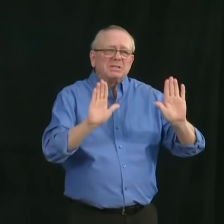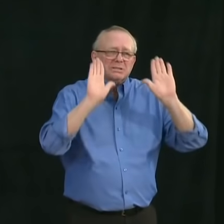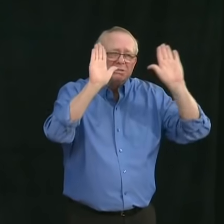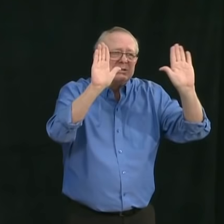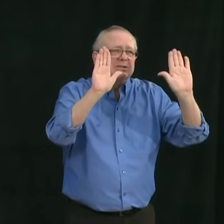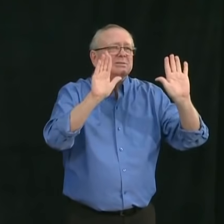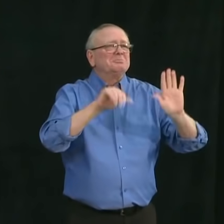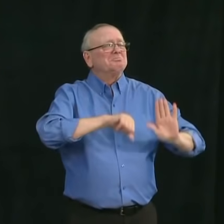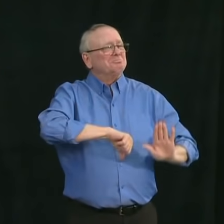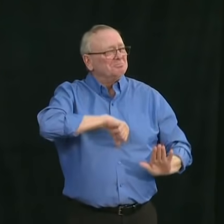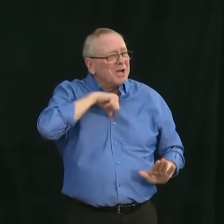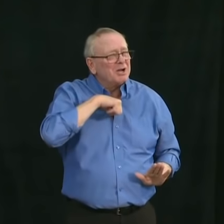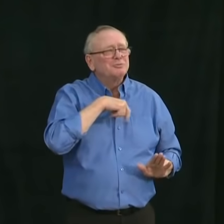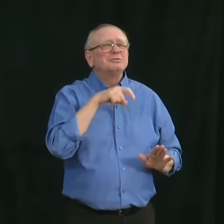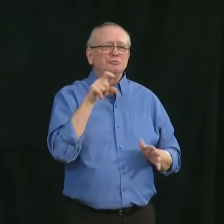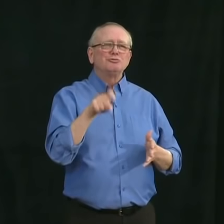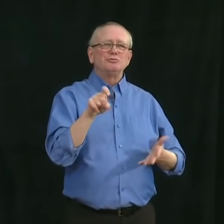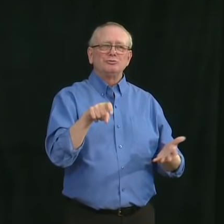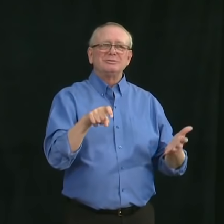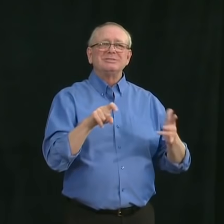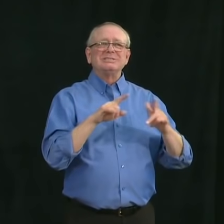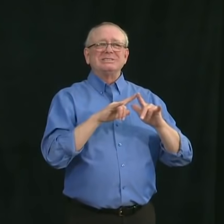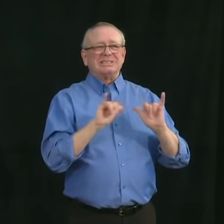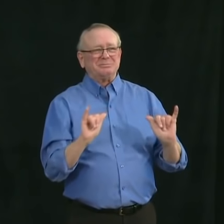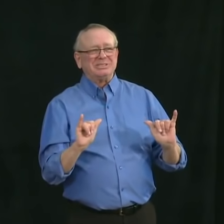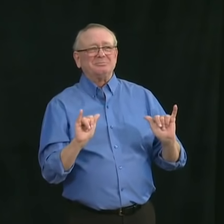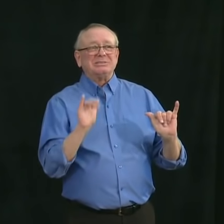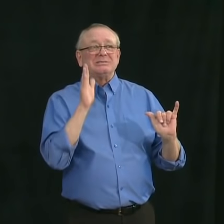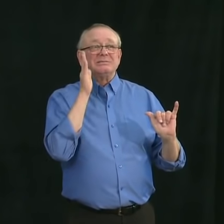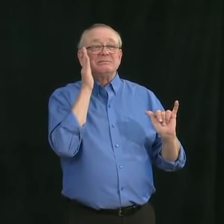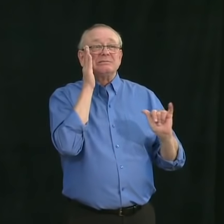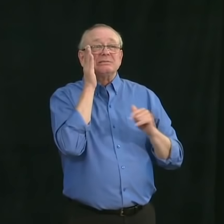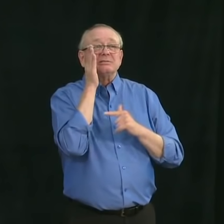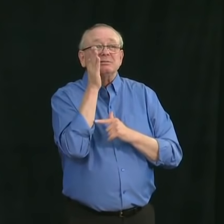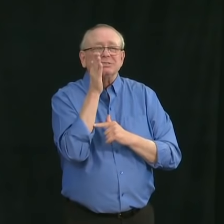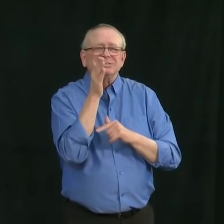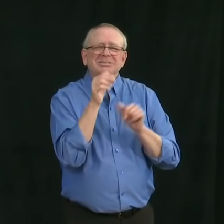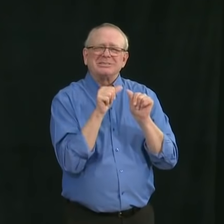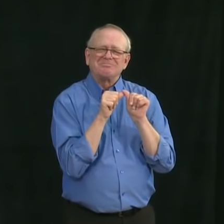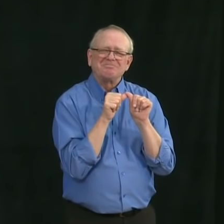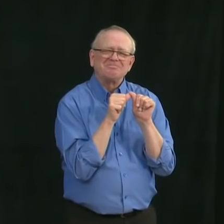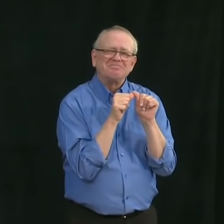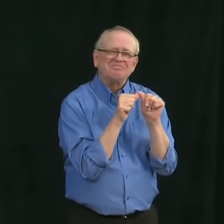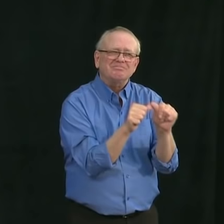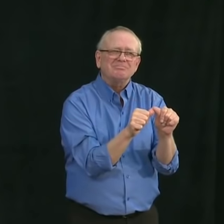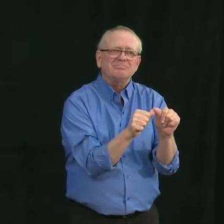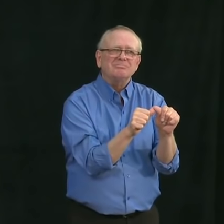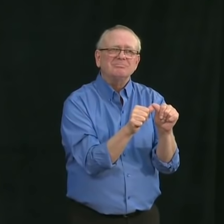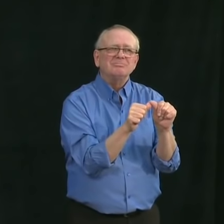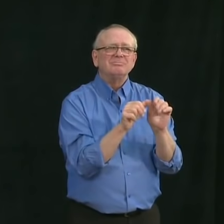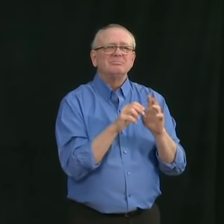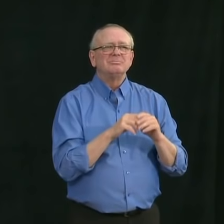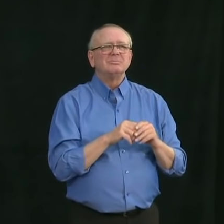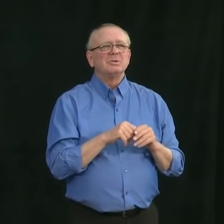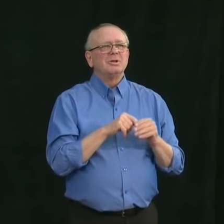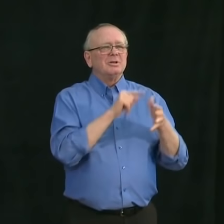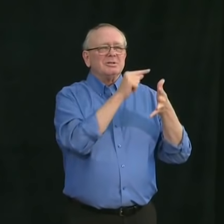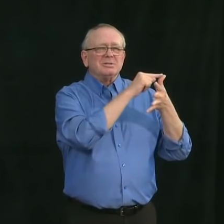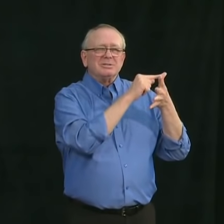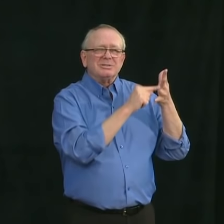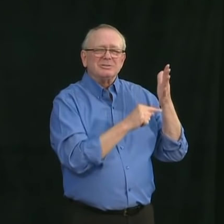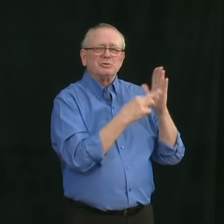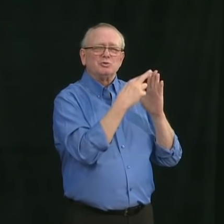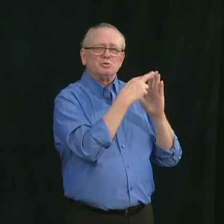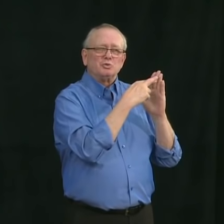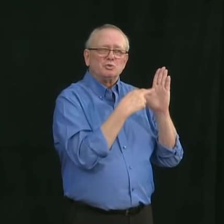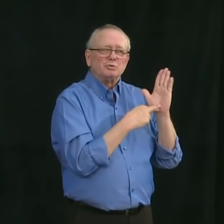And when we're looking forward, we need to look at how we're going to be able to ease restrictions. We absolutely must ease some of those restrictions, but do it